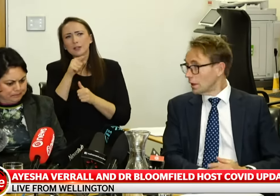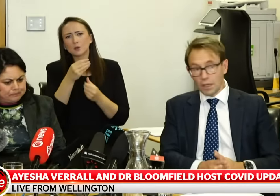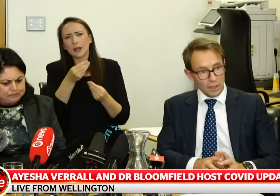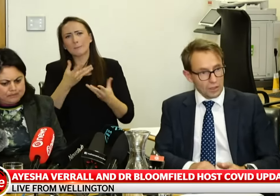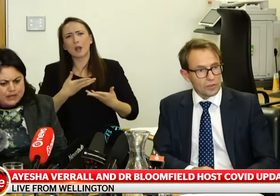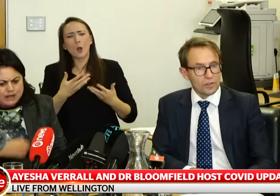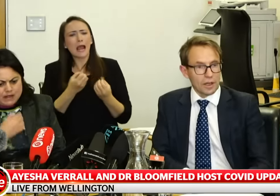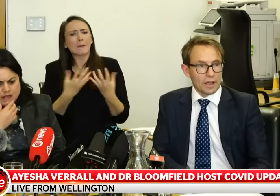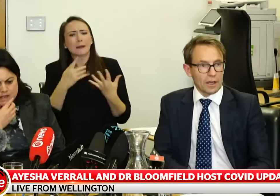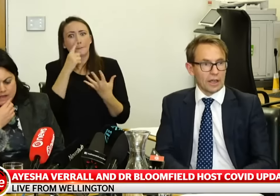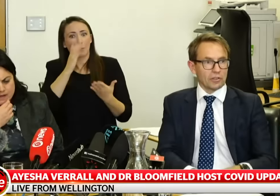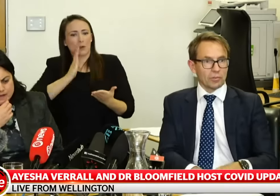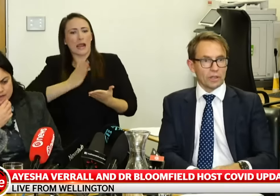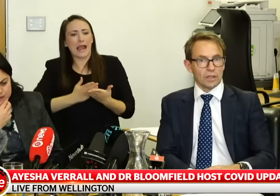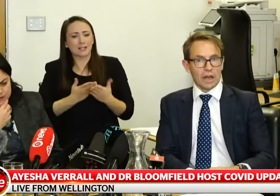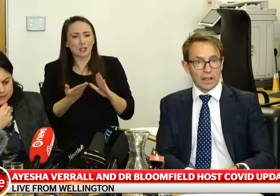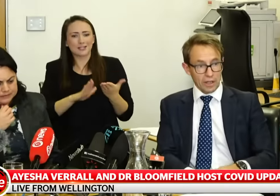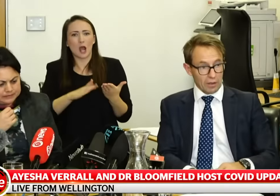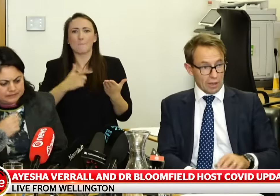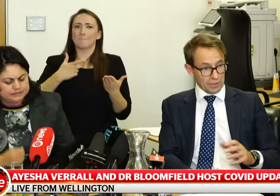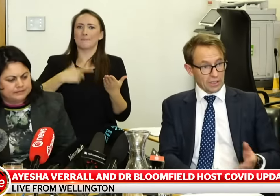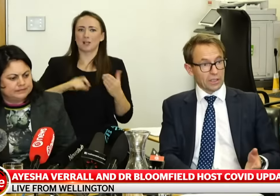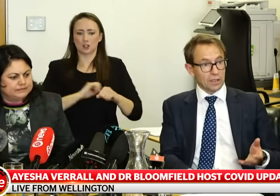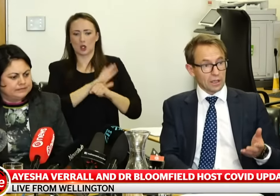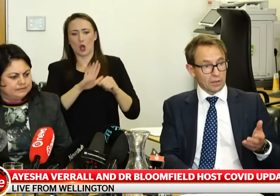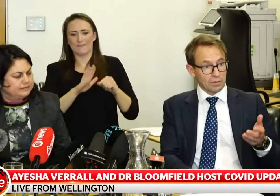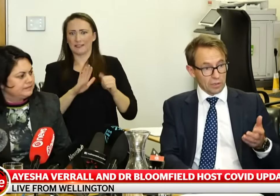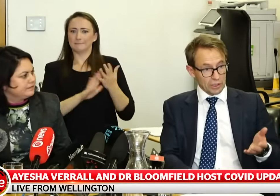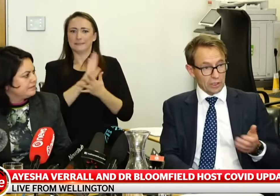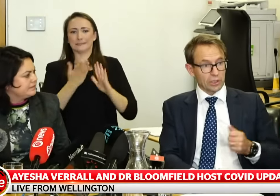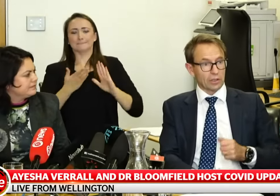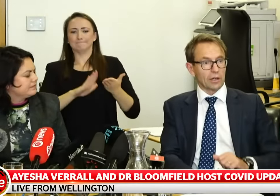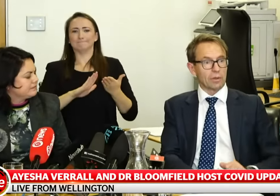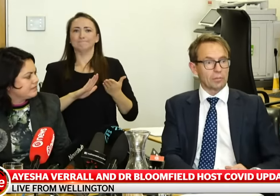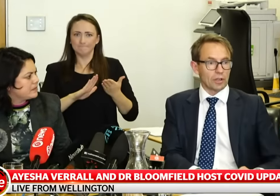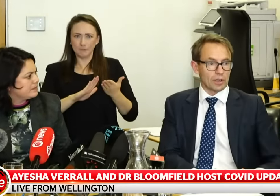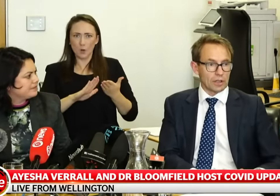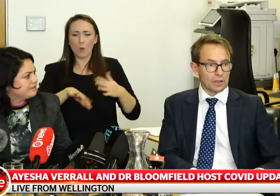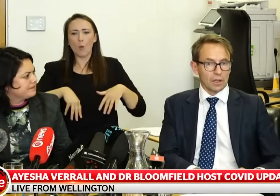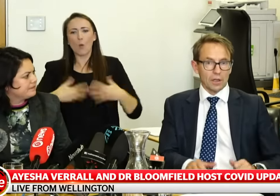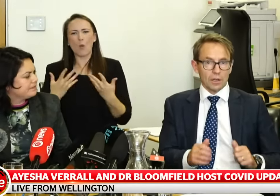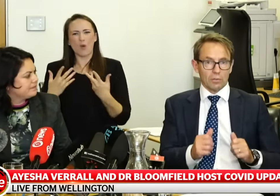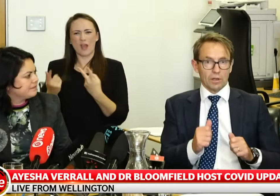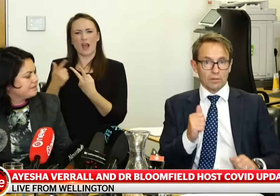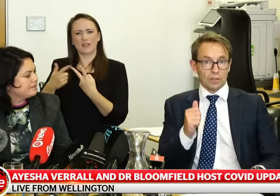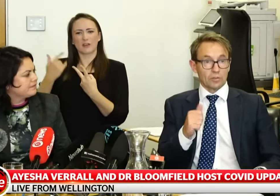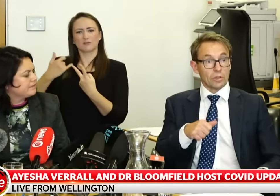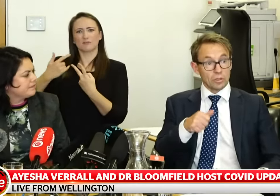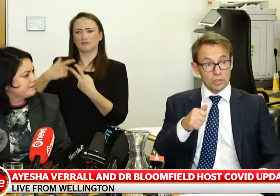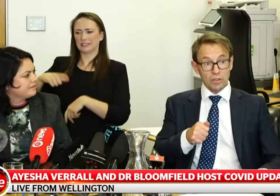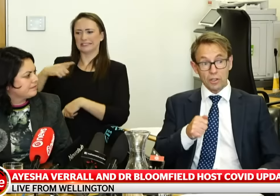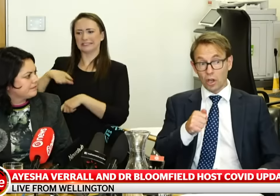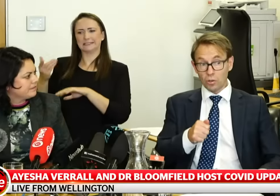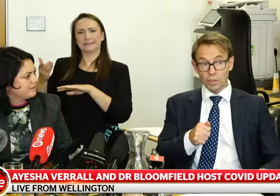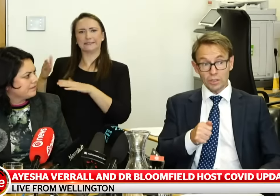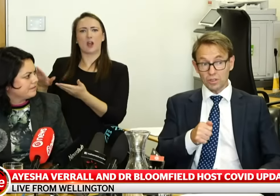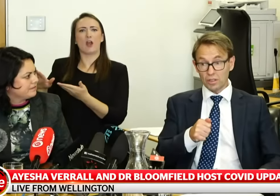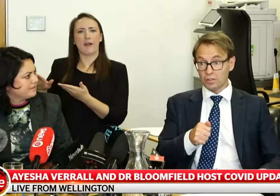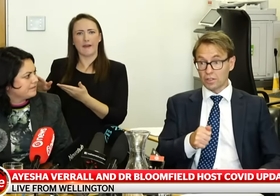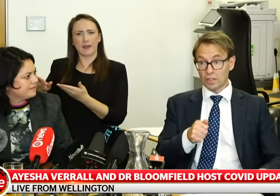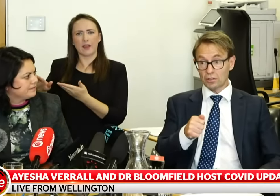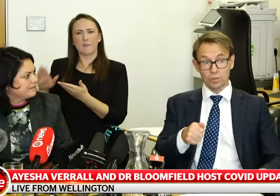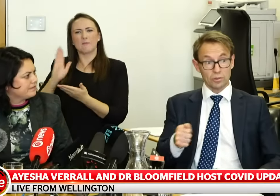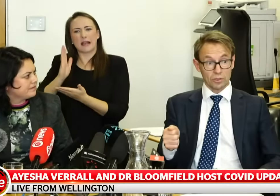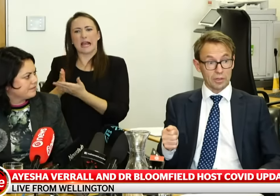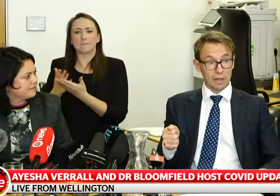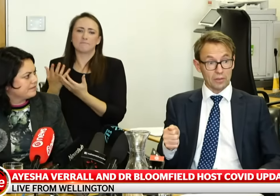ahead. Yes, and we are now updating that regularly on our website. One of the things we did, usually the coding of